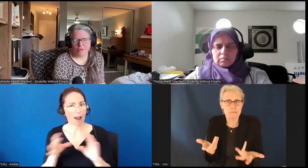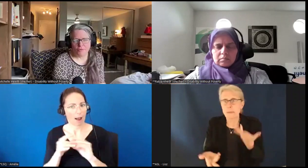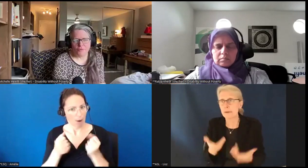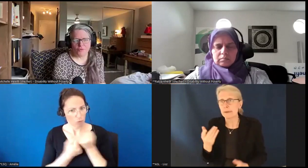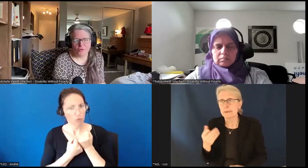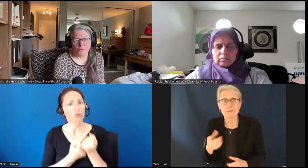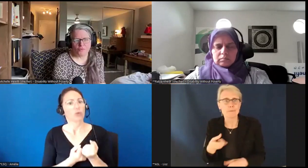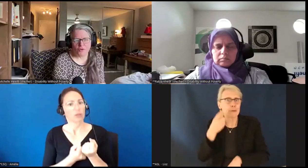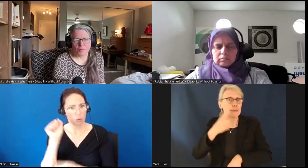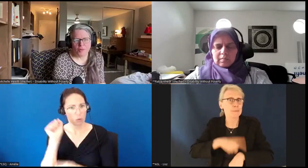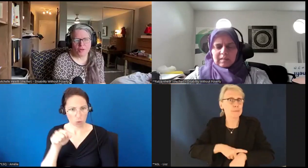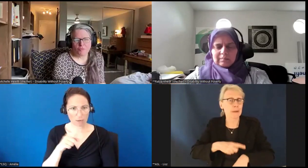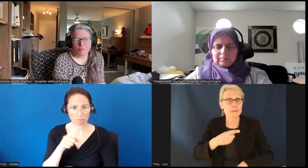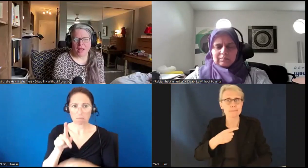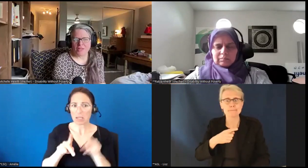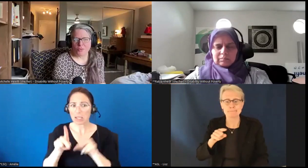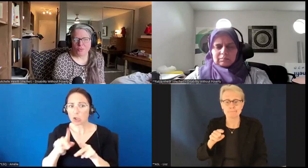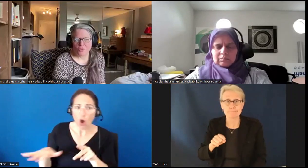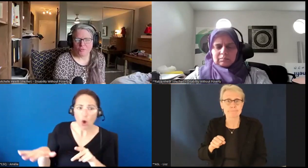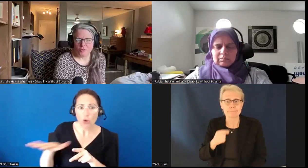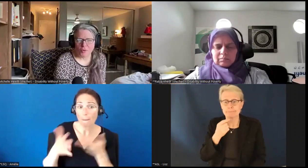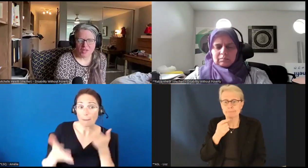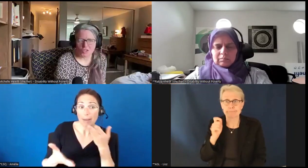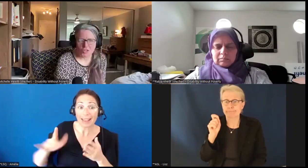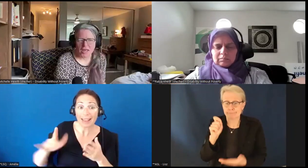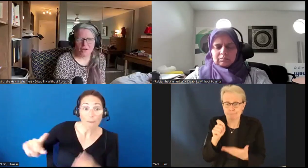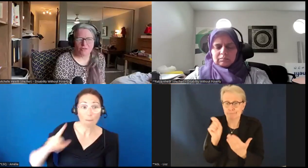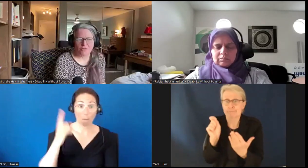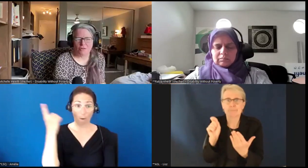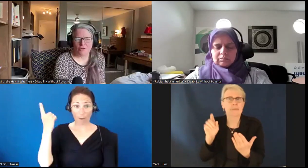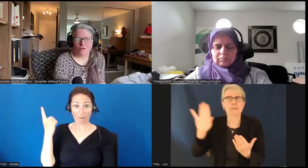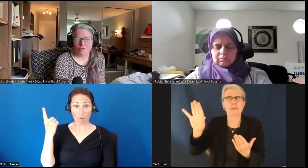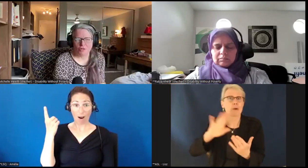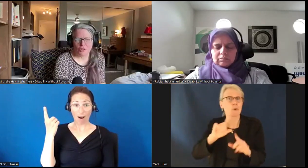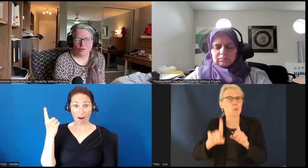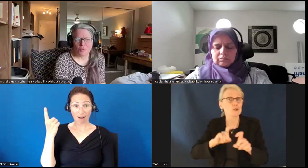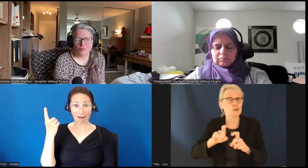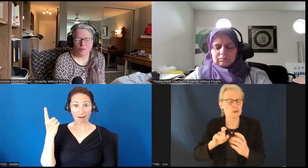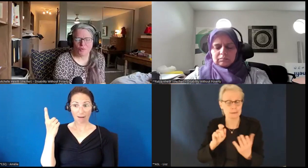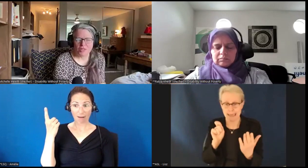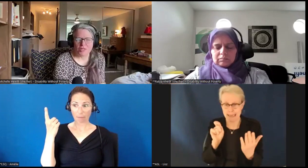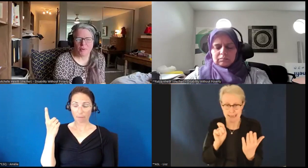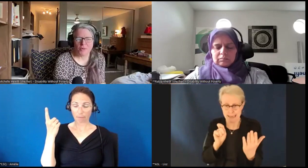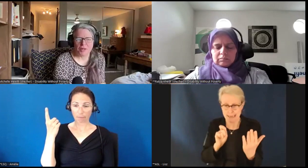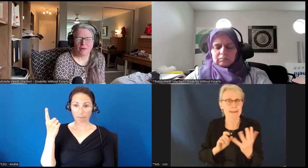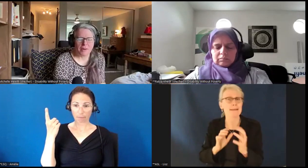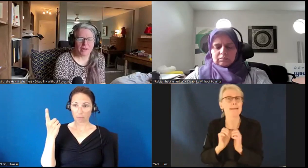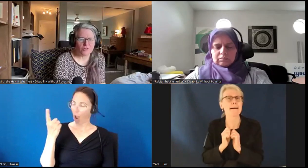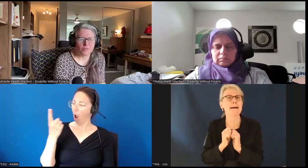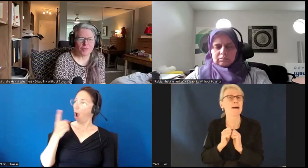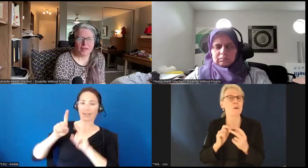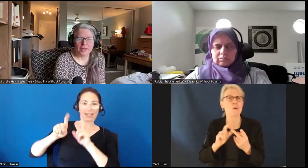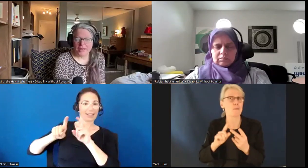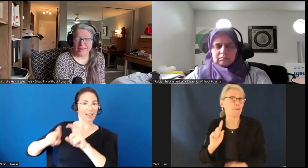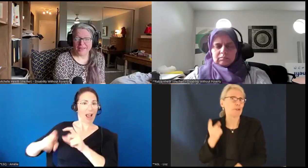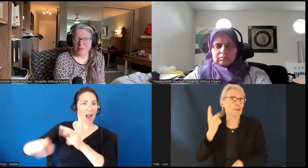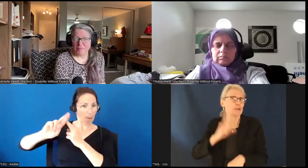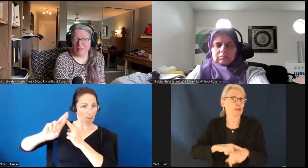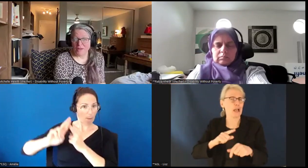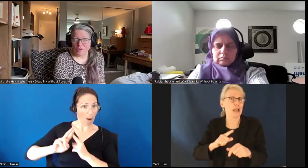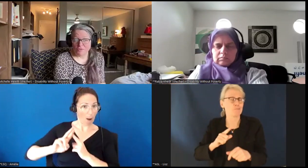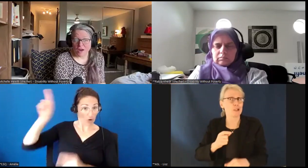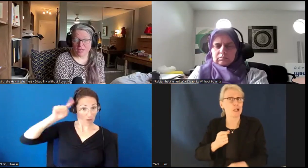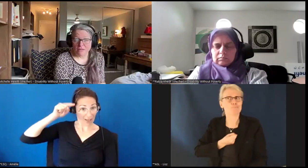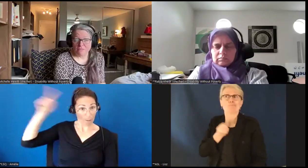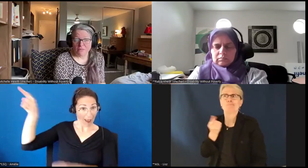that you've replied to a government questionnaire, or really spoken out about something, and that can be a